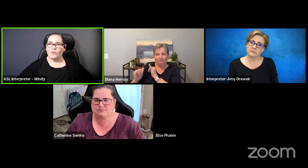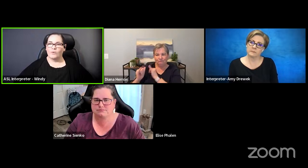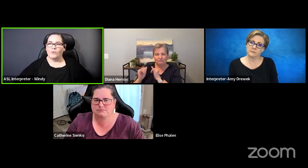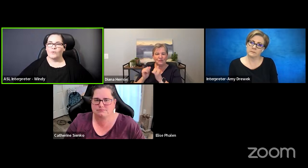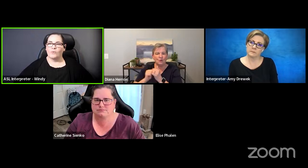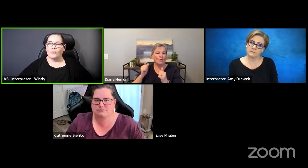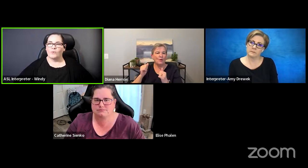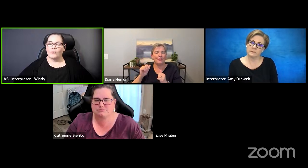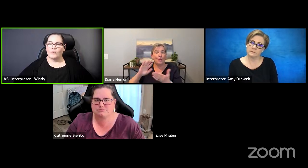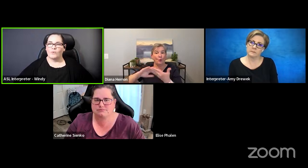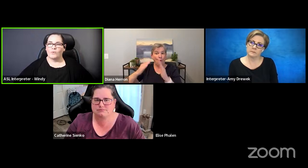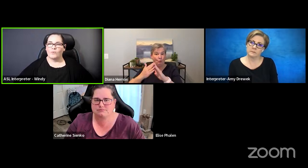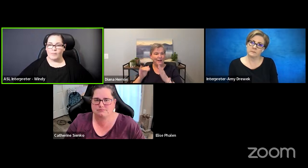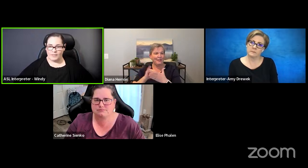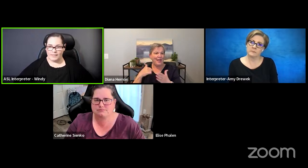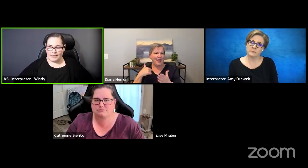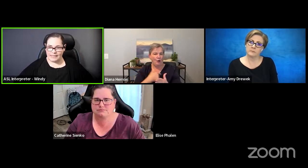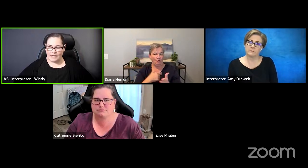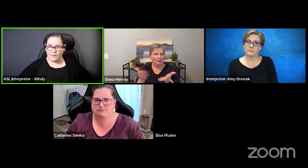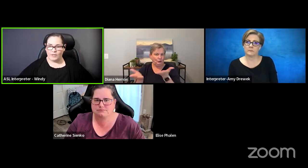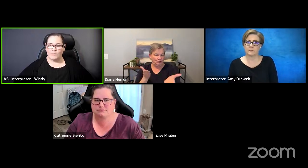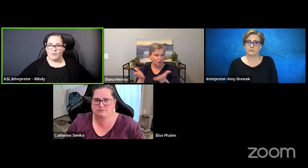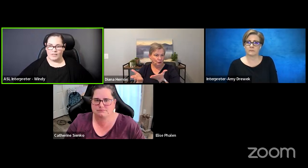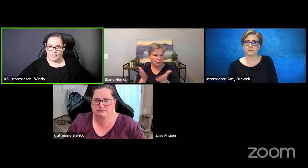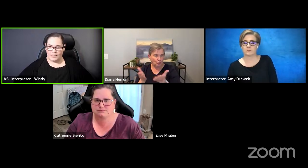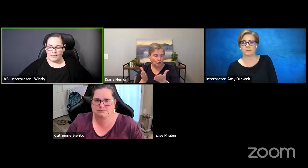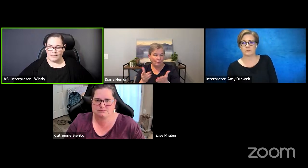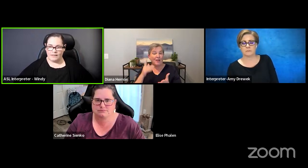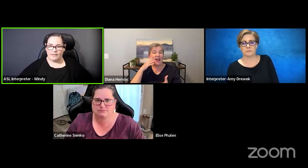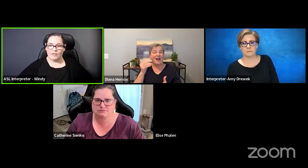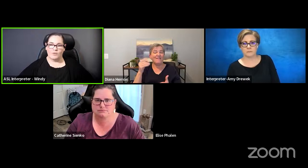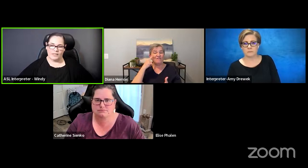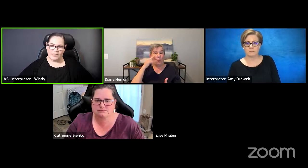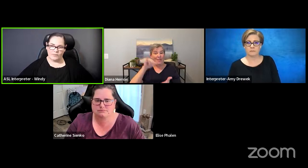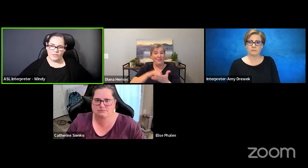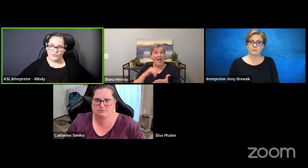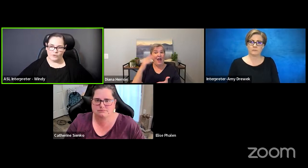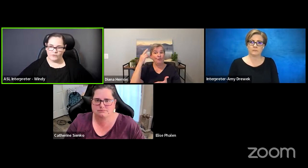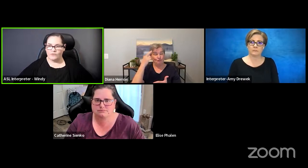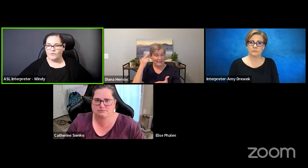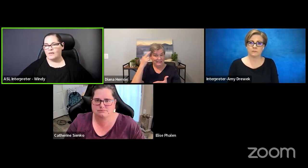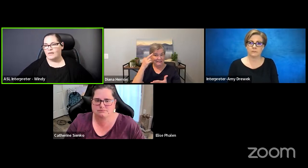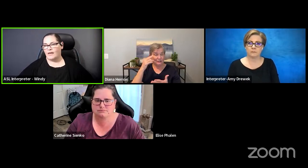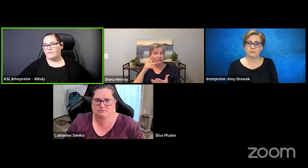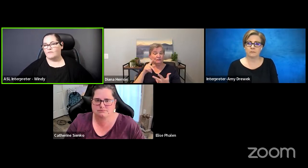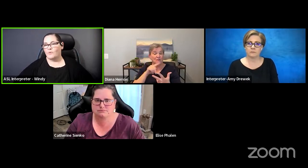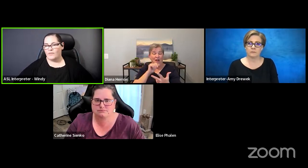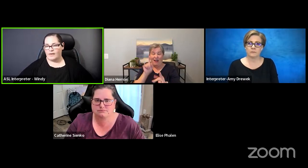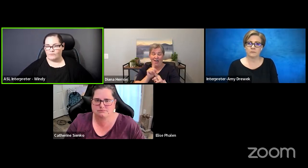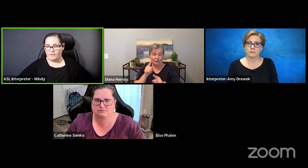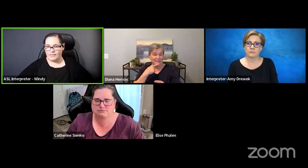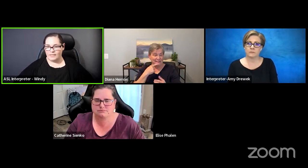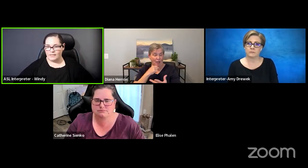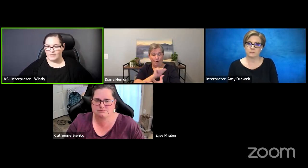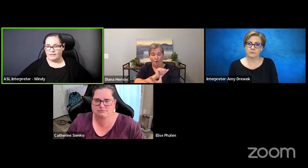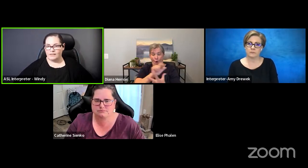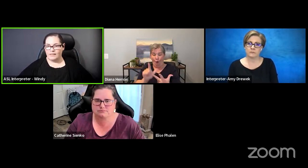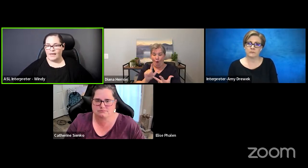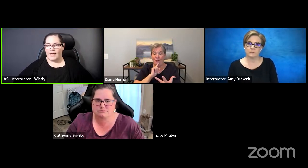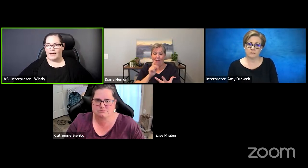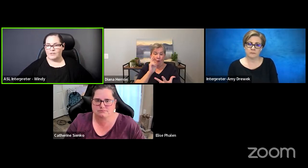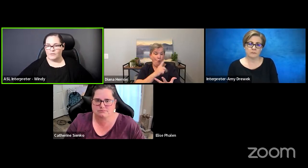person who represents our community, the community that we serve. And for that